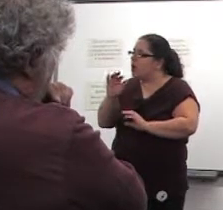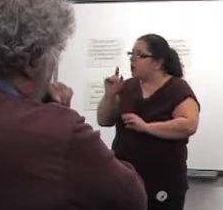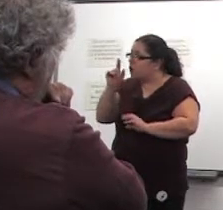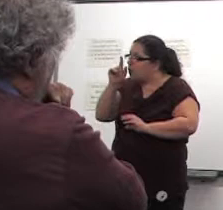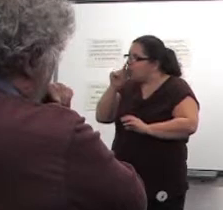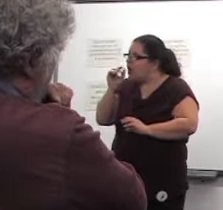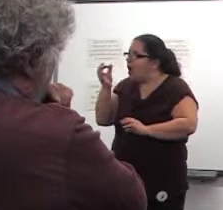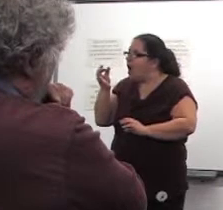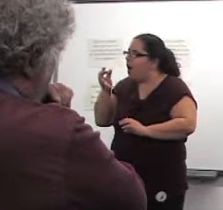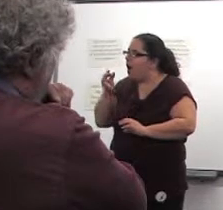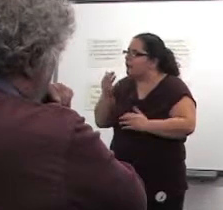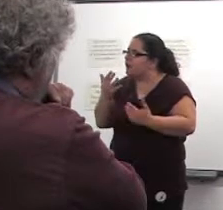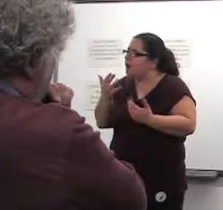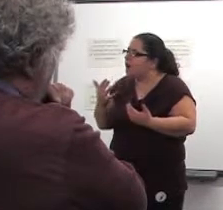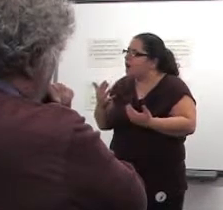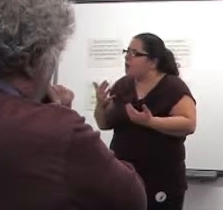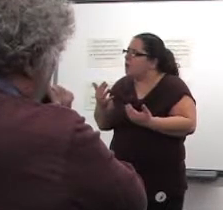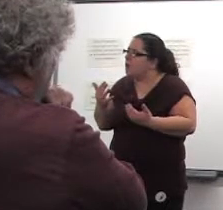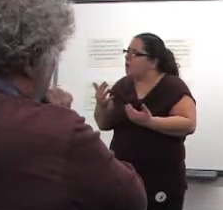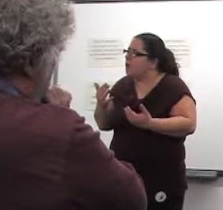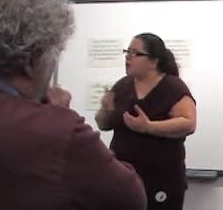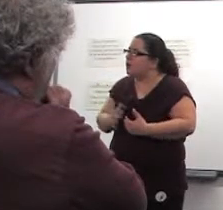"You can ask now."